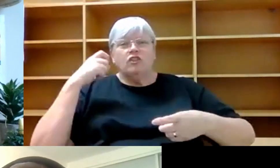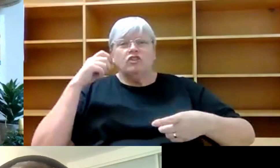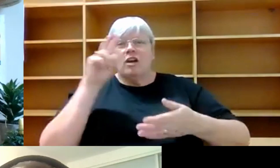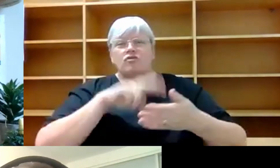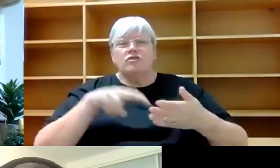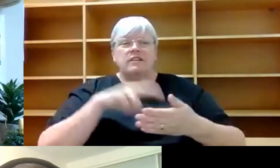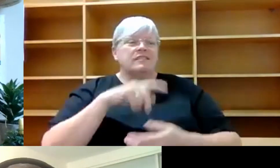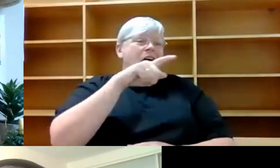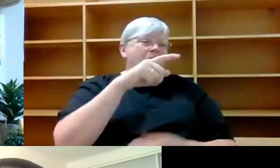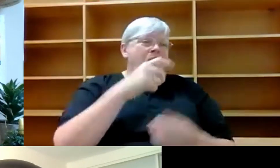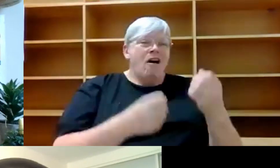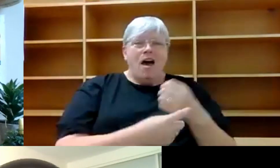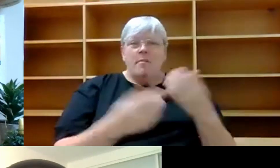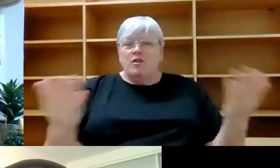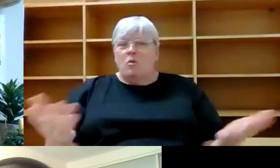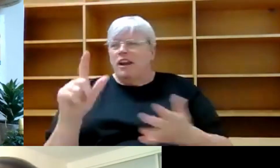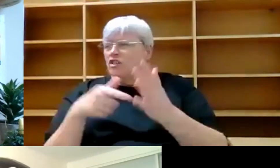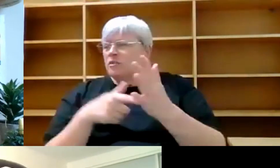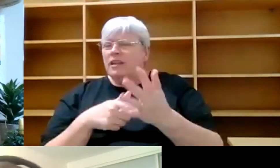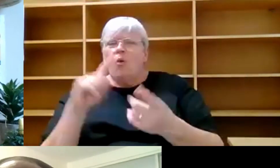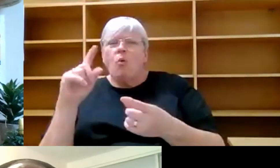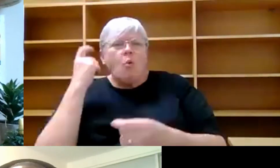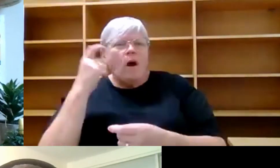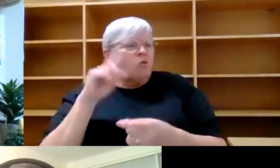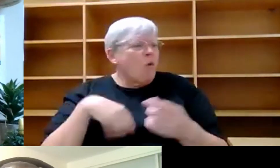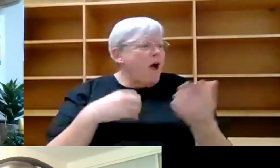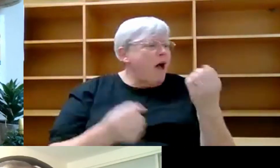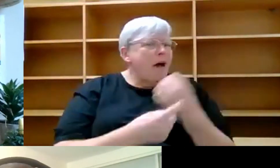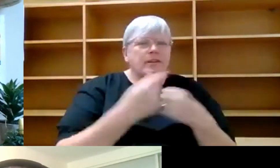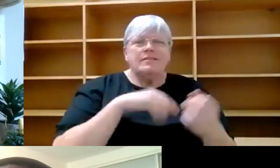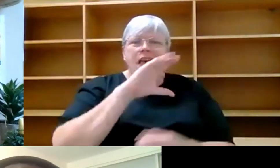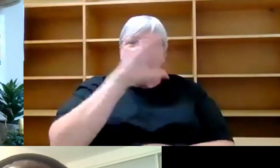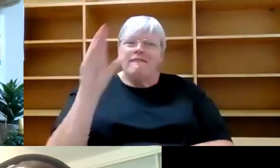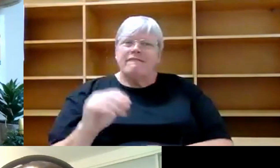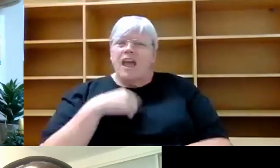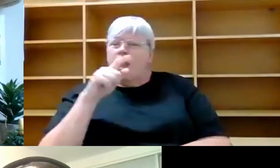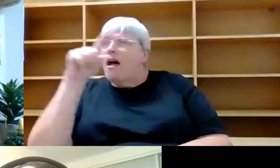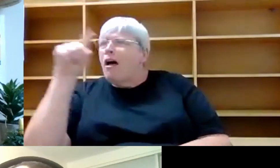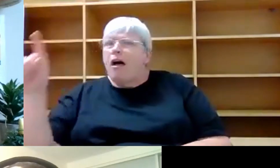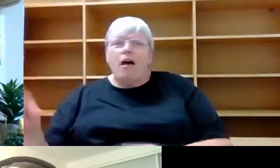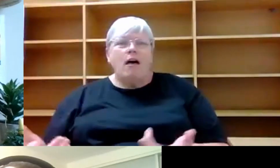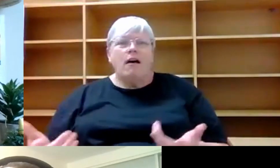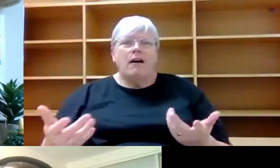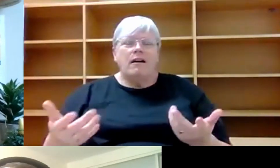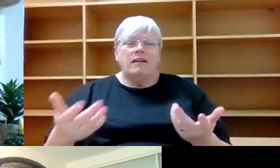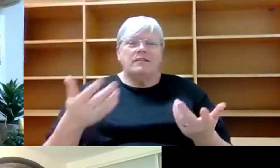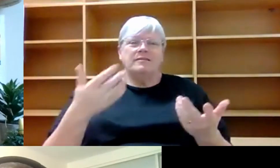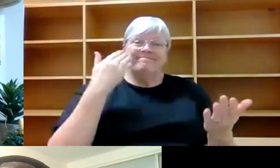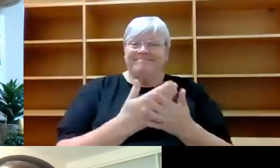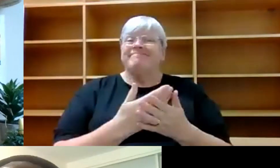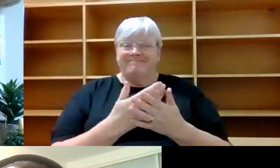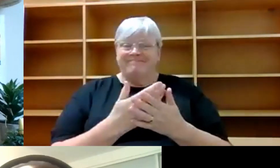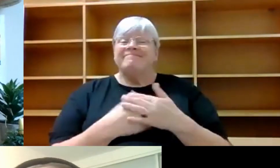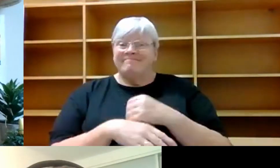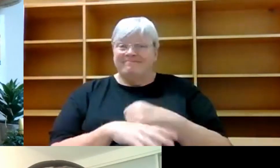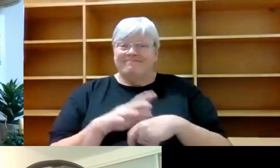this happened in Jamaica. I wonder what happened in Africa. I wonder what happened here. And as I say, there's narratives everywhere that we still